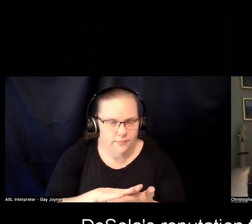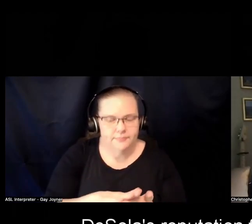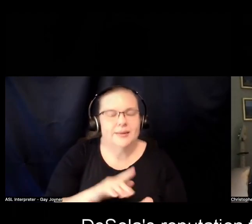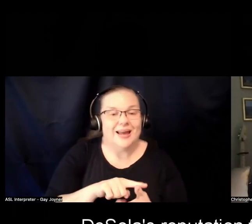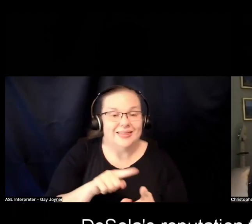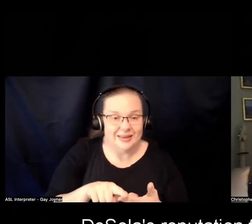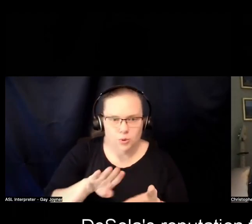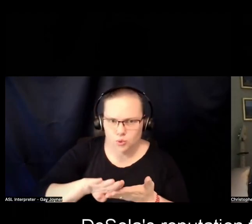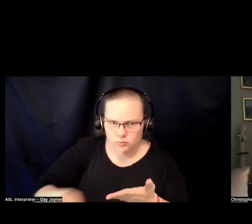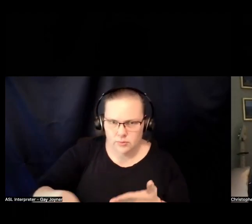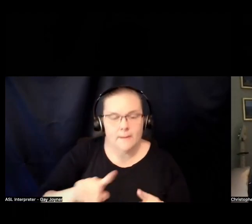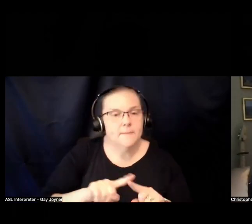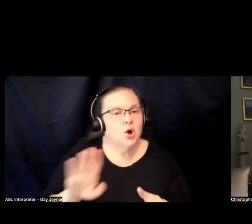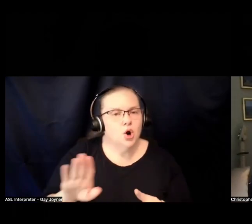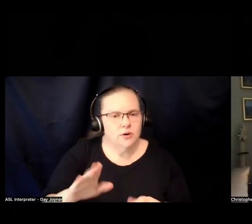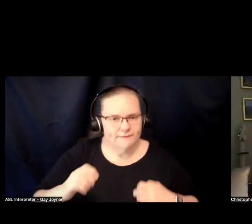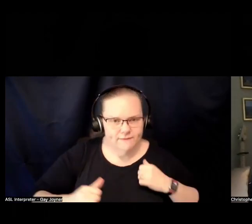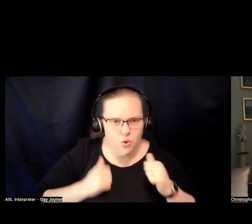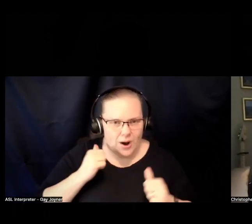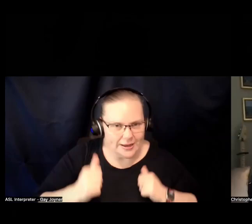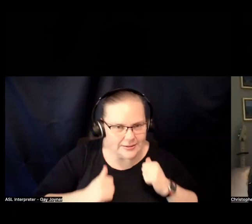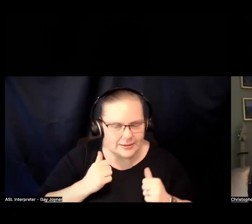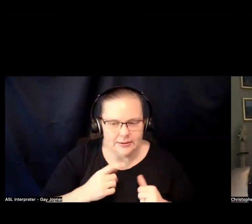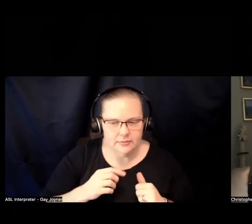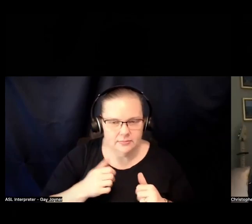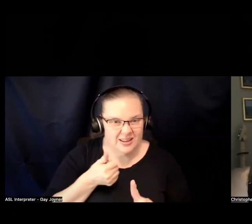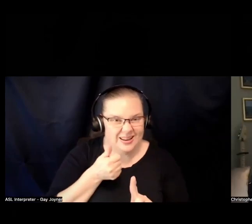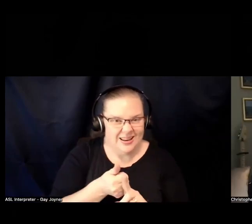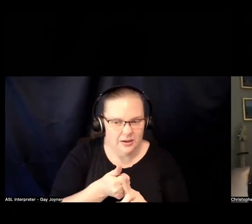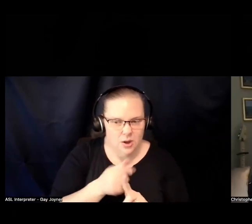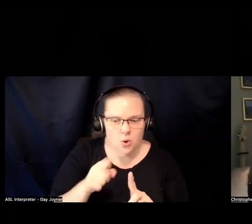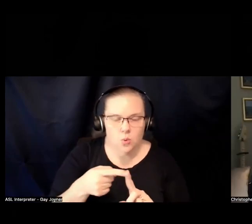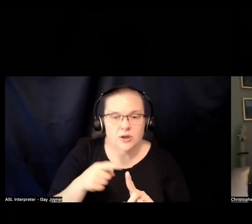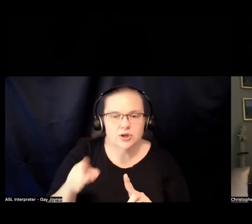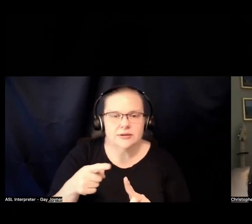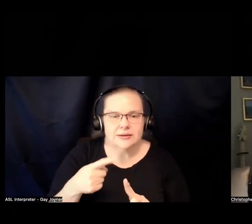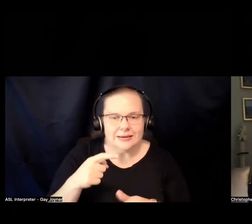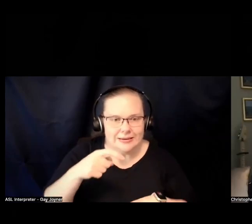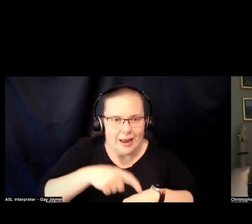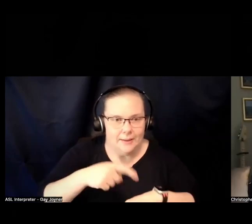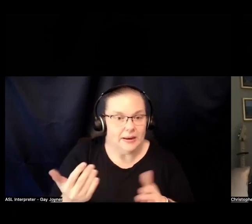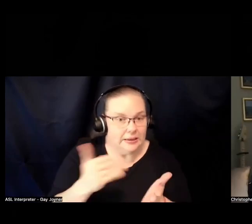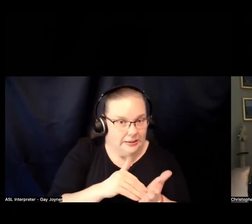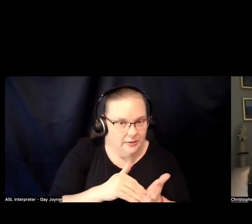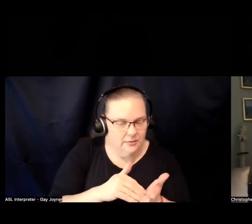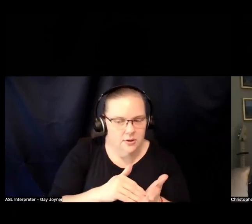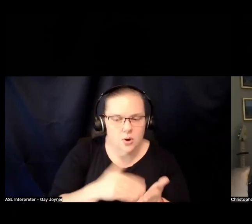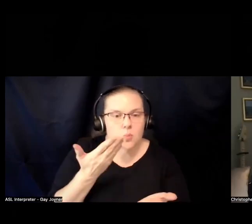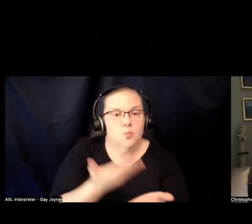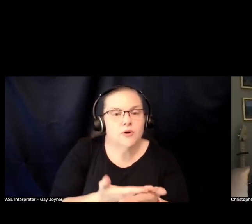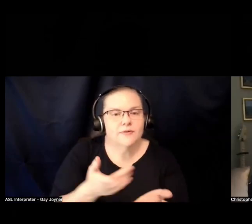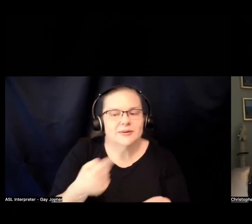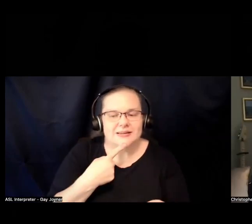for veracity took another hit when a coworker told the committee DeSola time and again proved himself to be telling